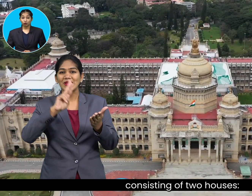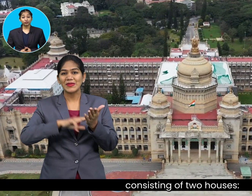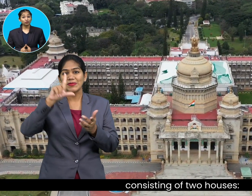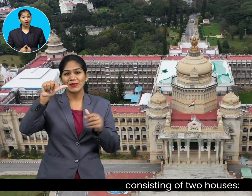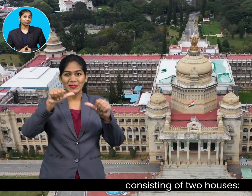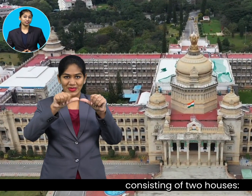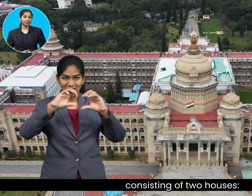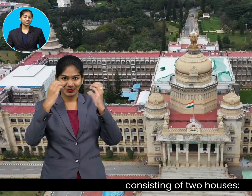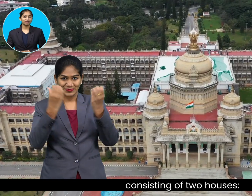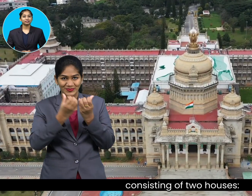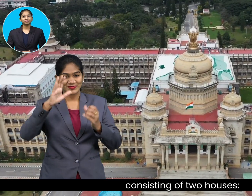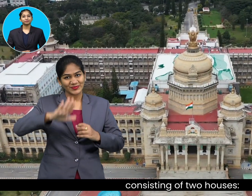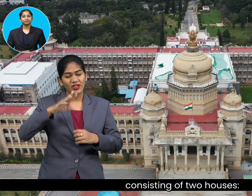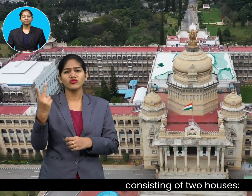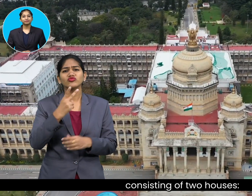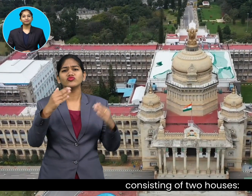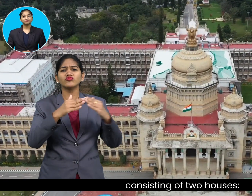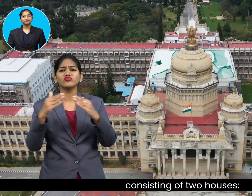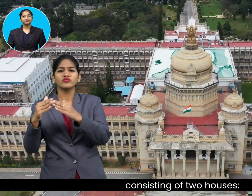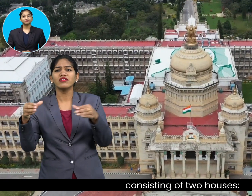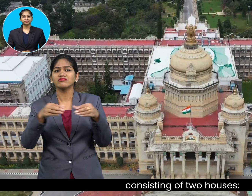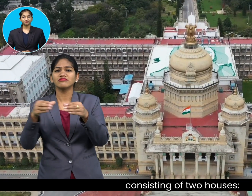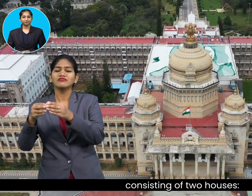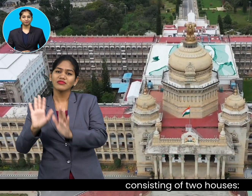consisting of 2 houses.